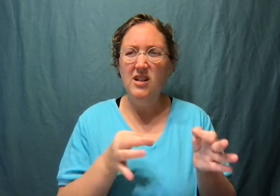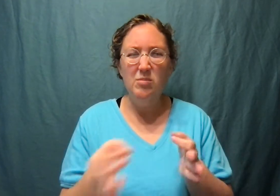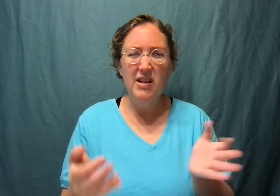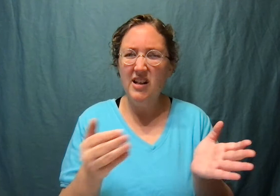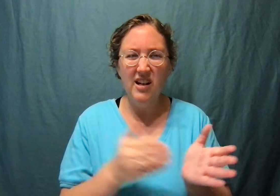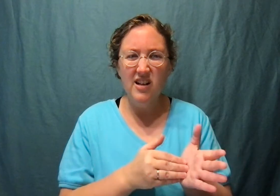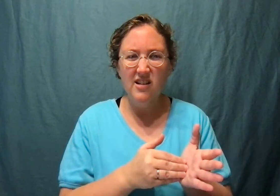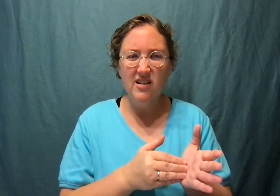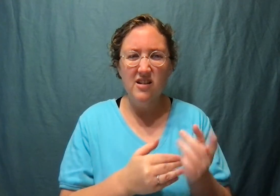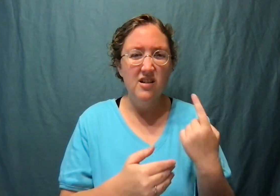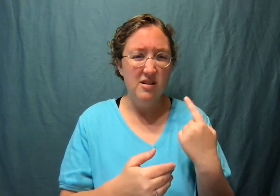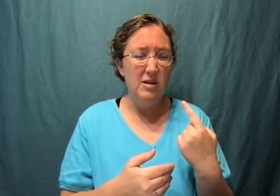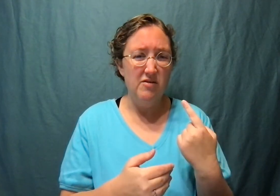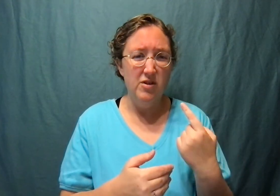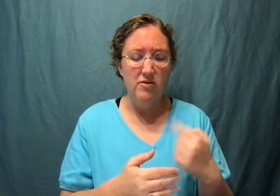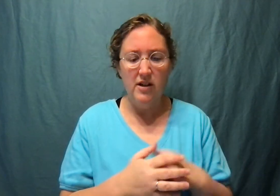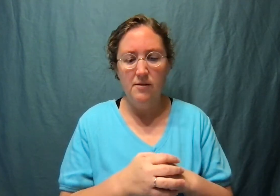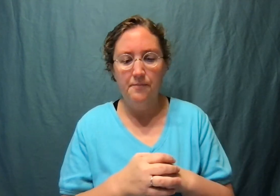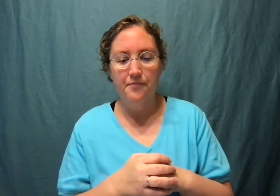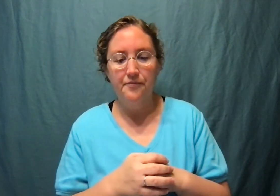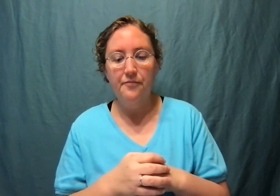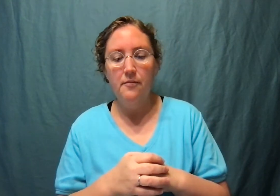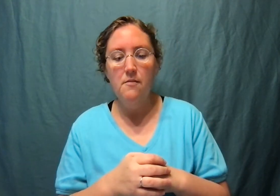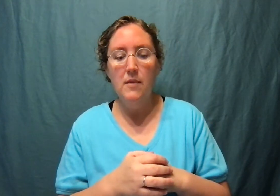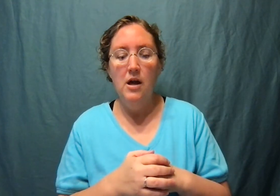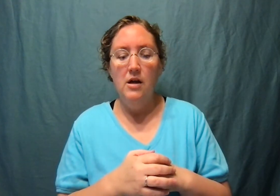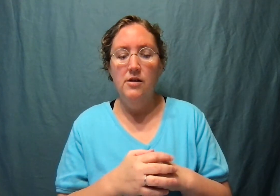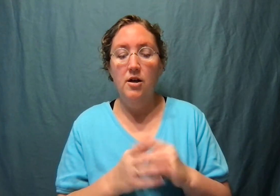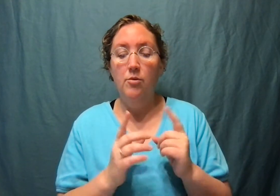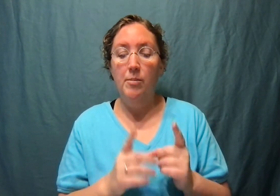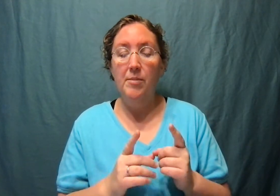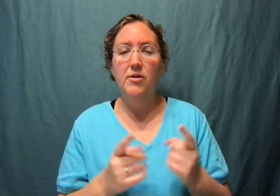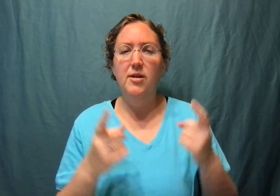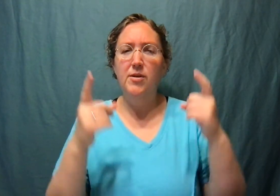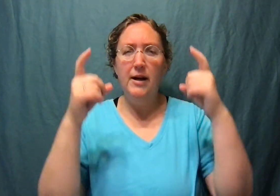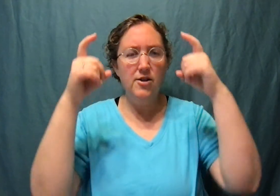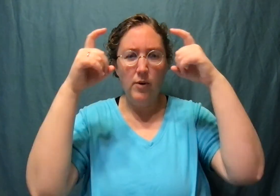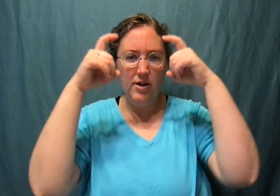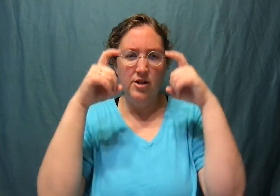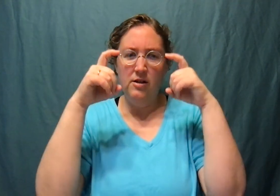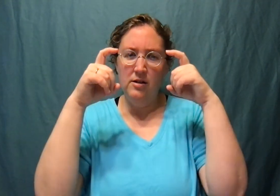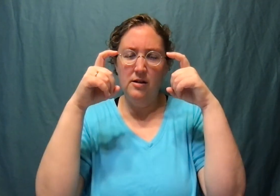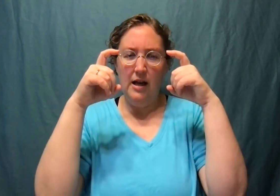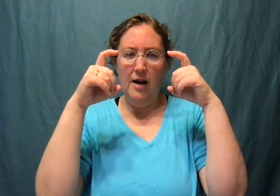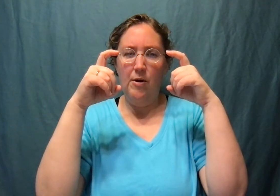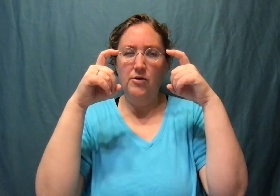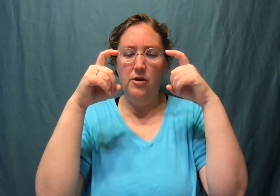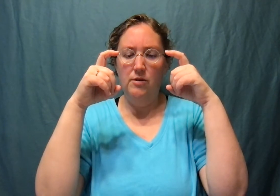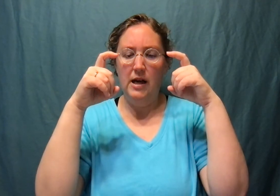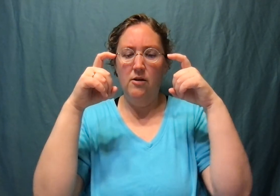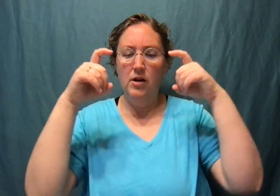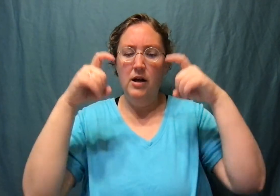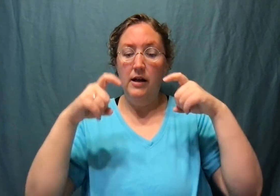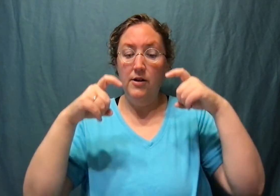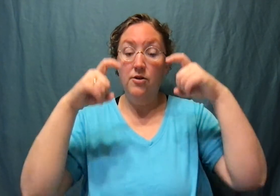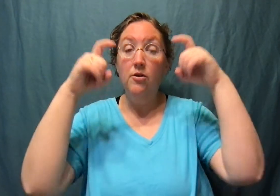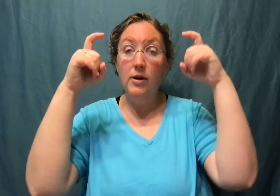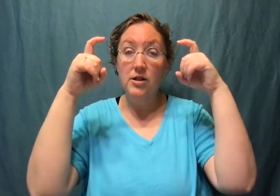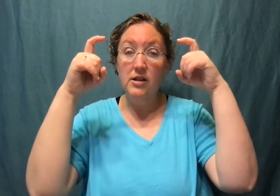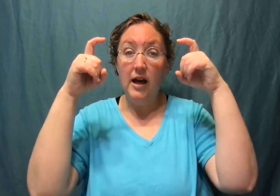explain that again? This is my confused face. So remember, WH questions, the eyebrows go down. Yes or no questions, the eyebrows